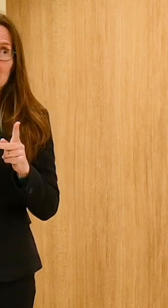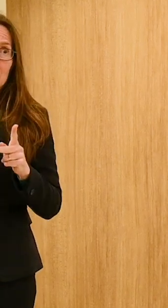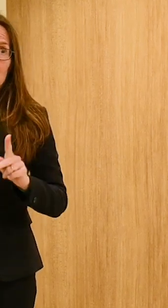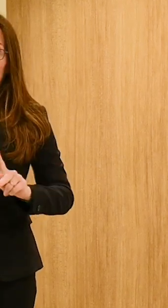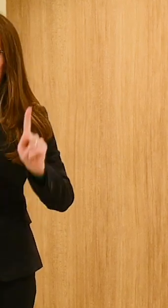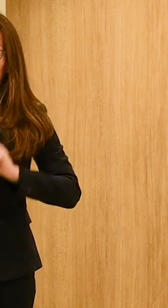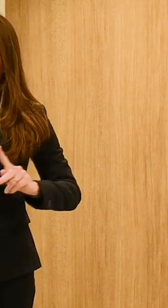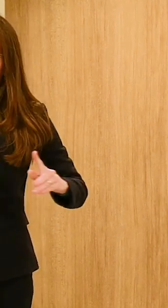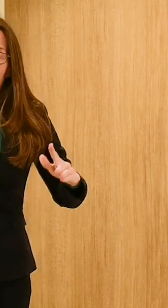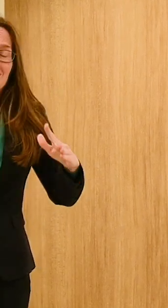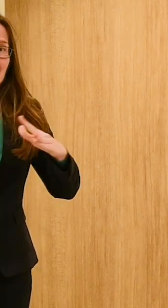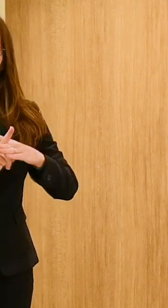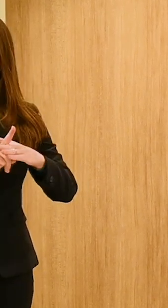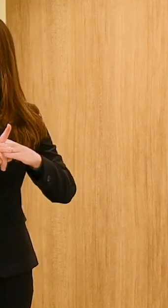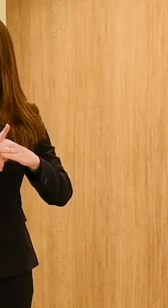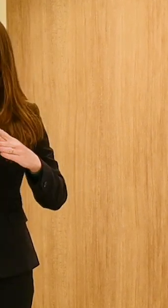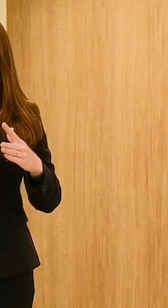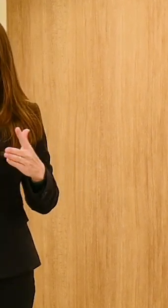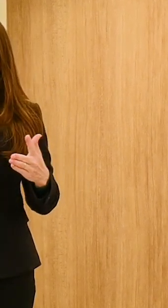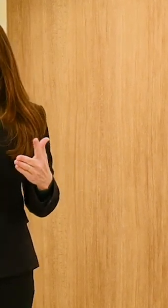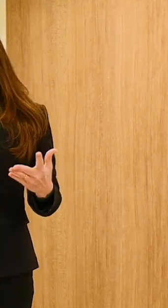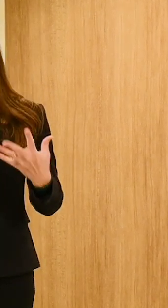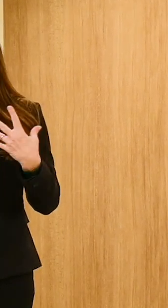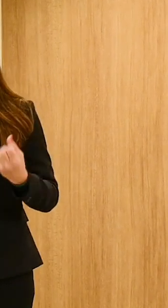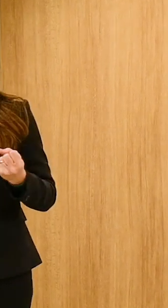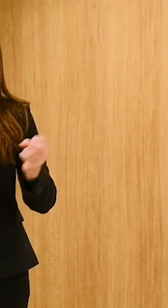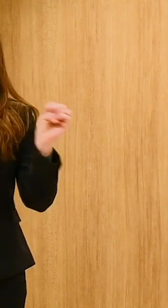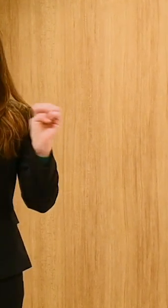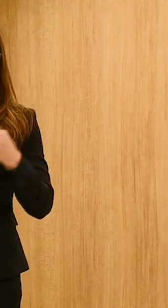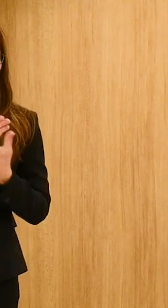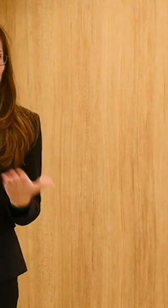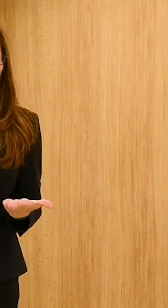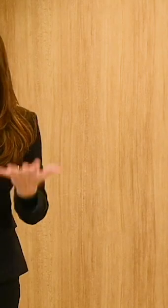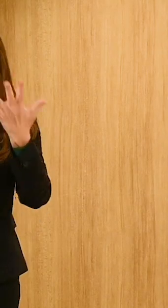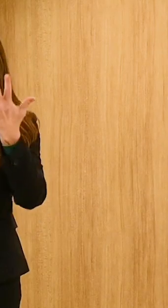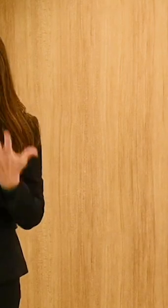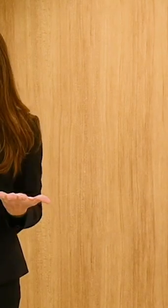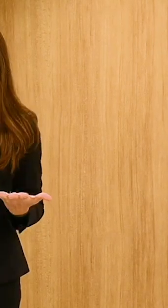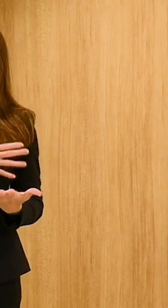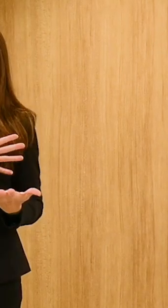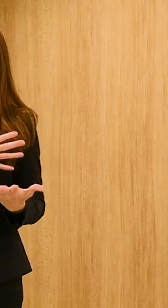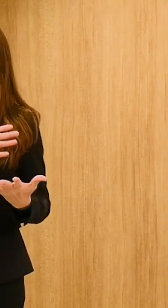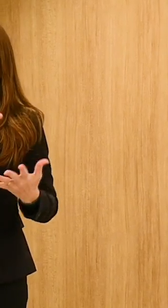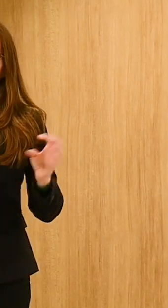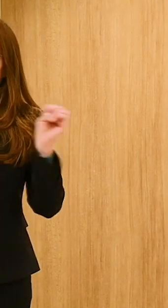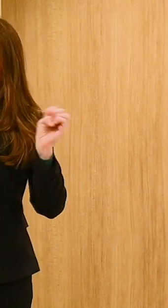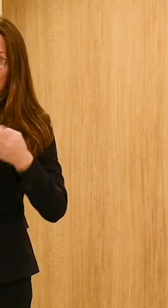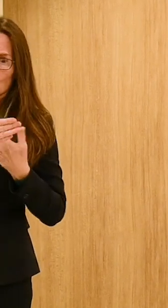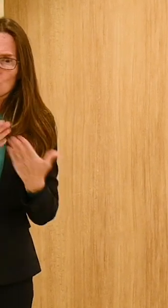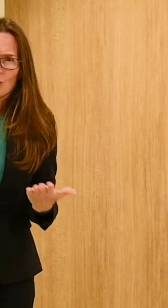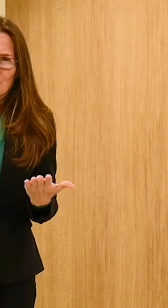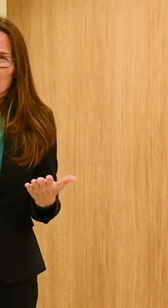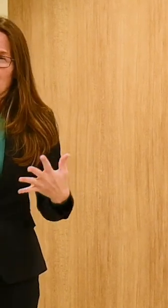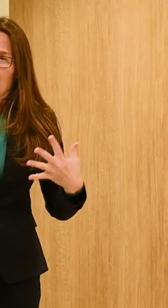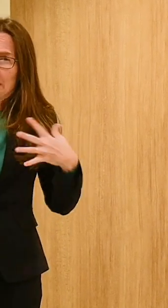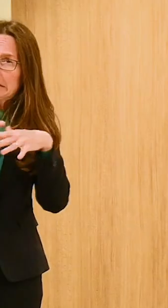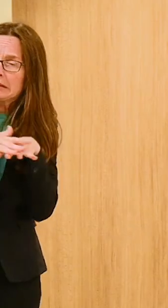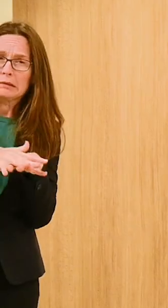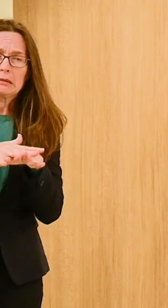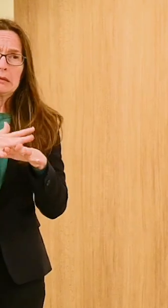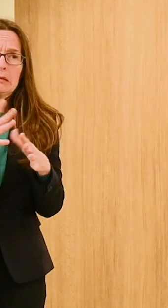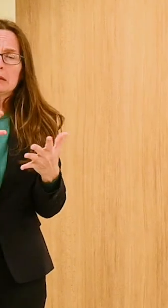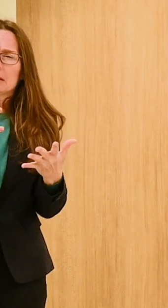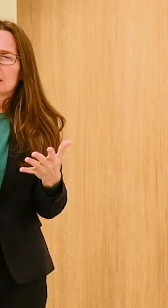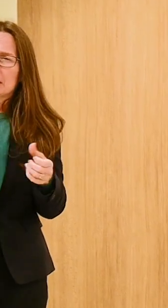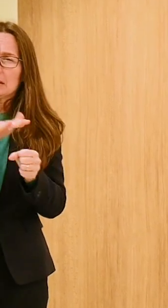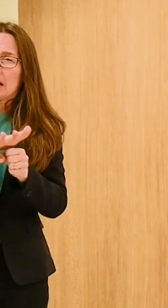until recently, our ED did not have adequate space to take care of the demand that we have. And I'm proud to share that we have taken significant steps